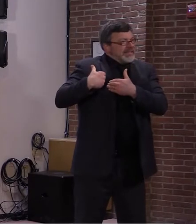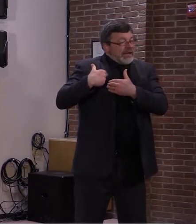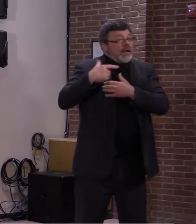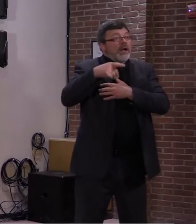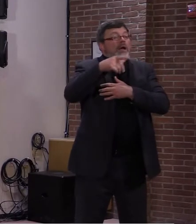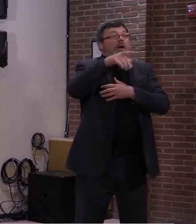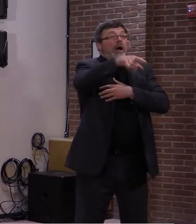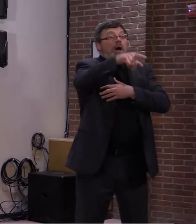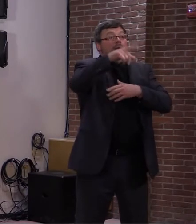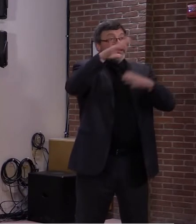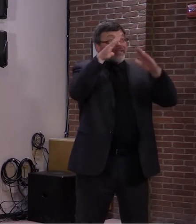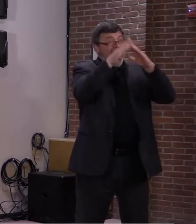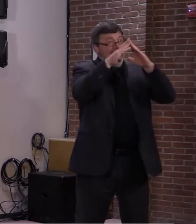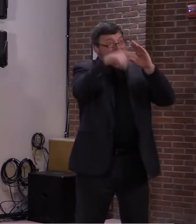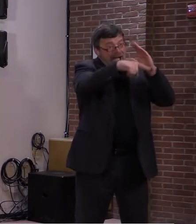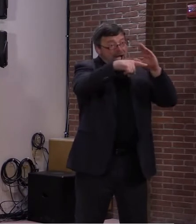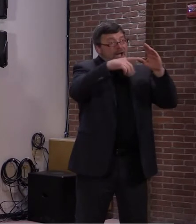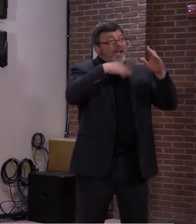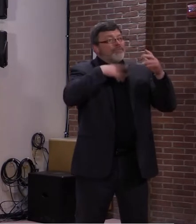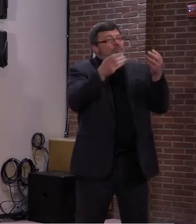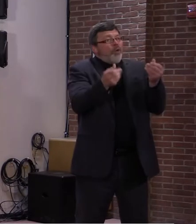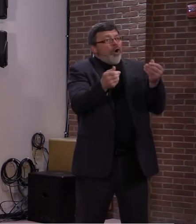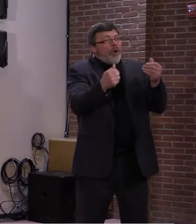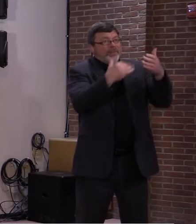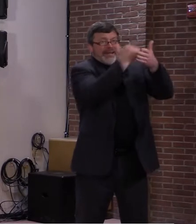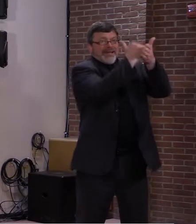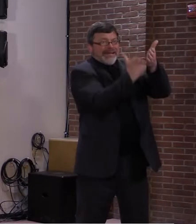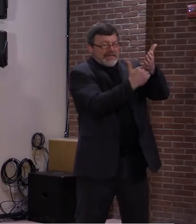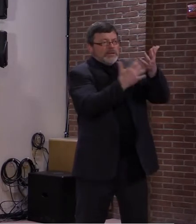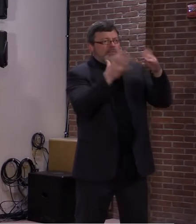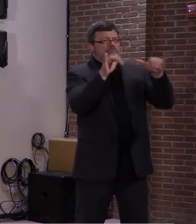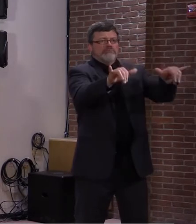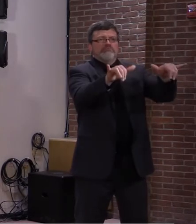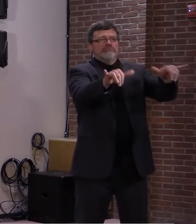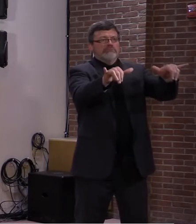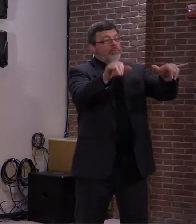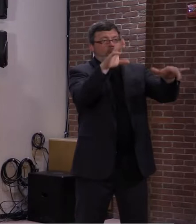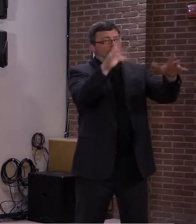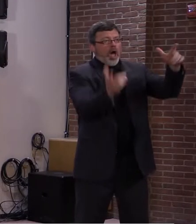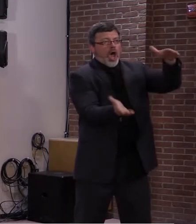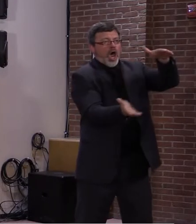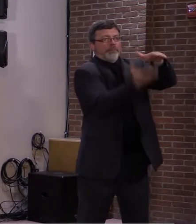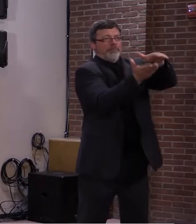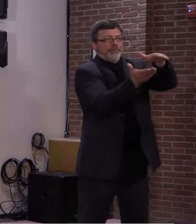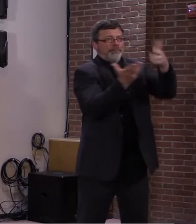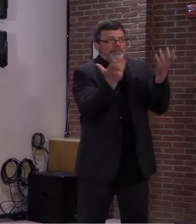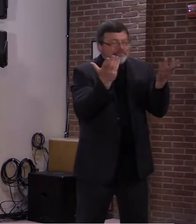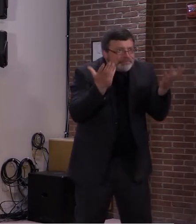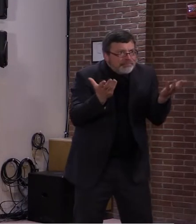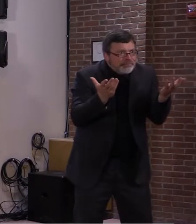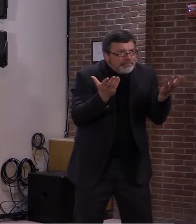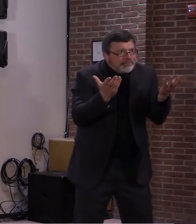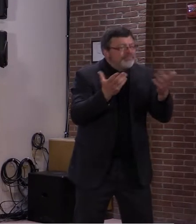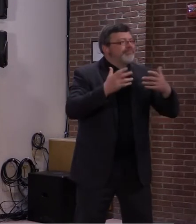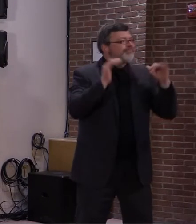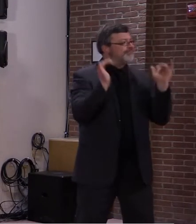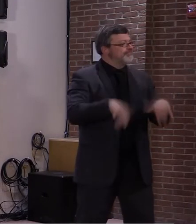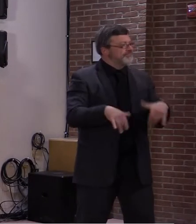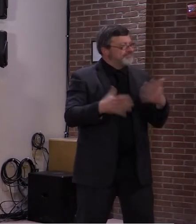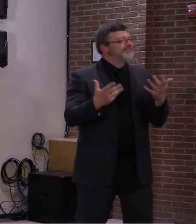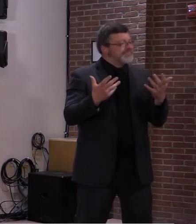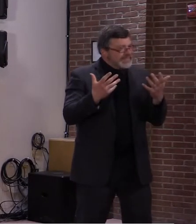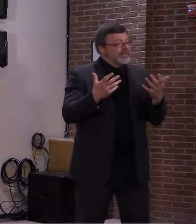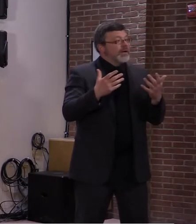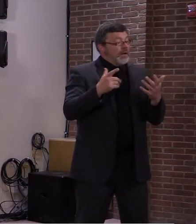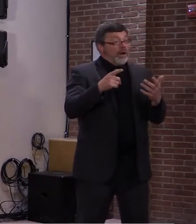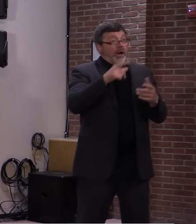shrink. This has happened while their budgets and school spending has increased, meaning the burden